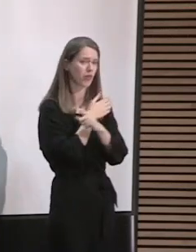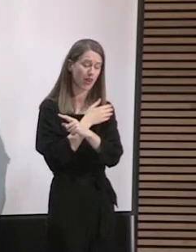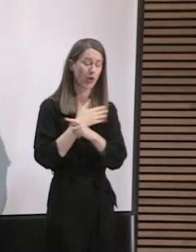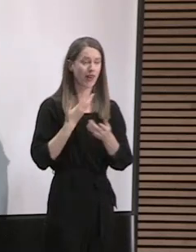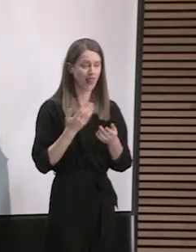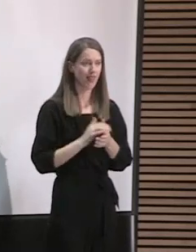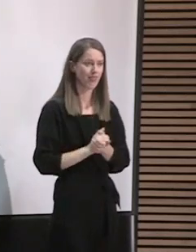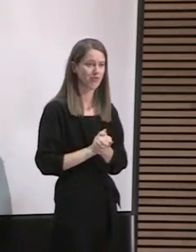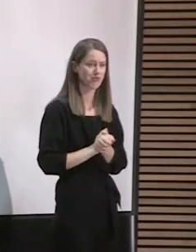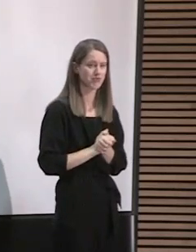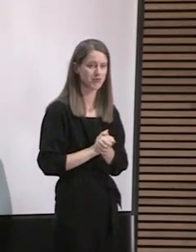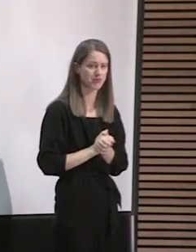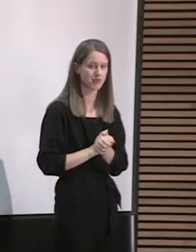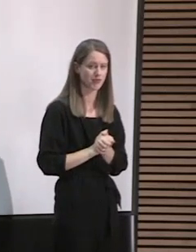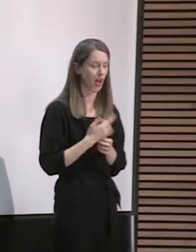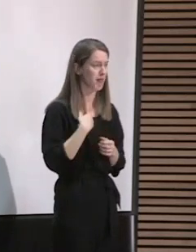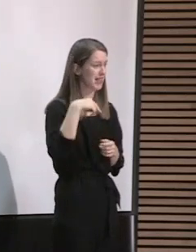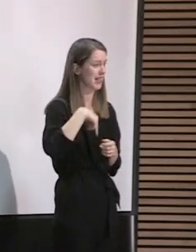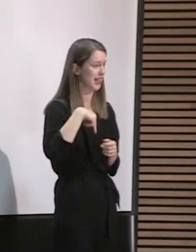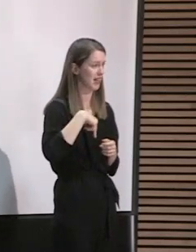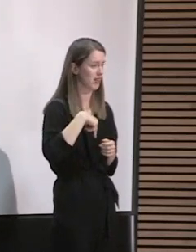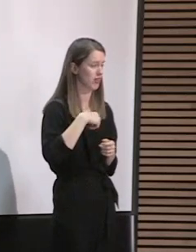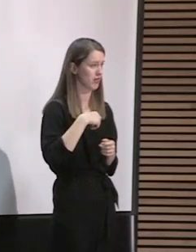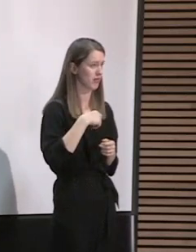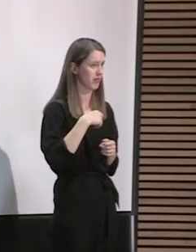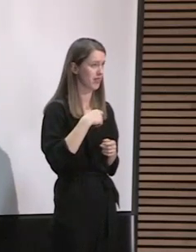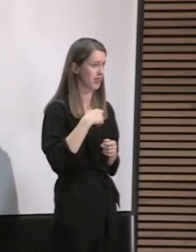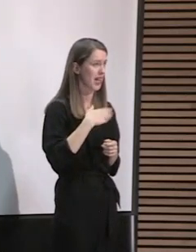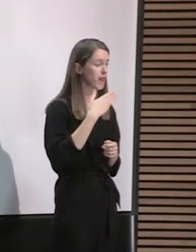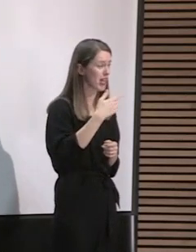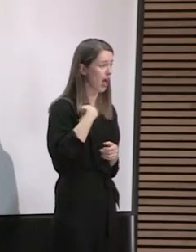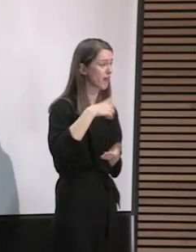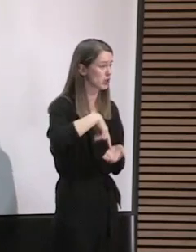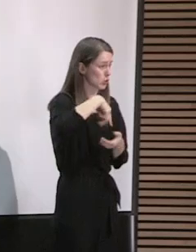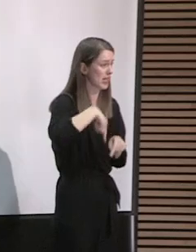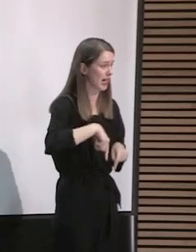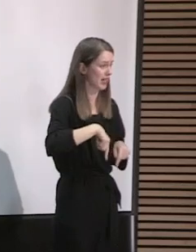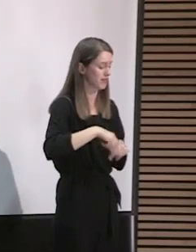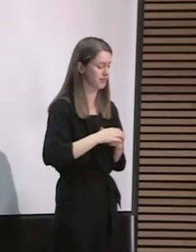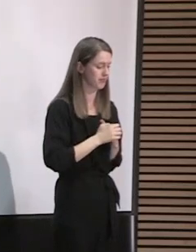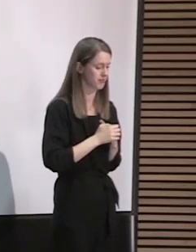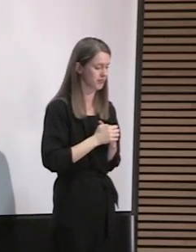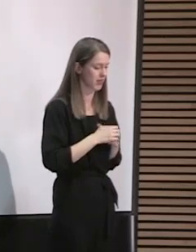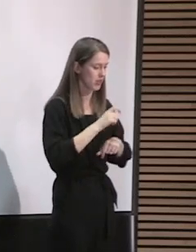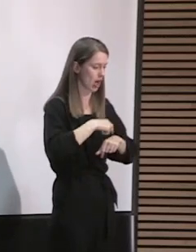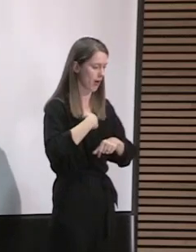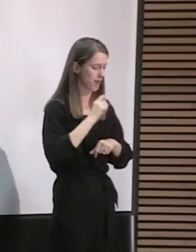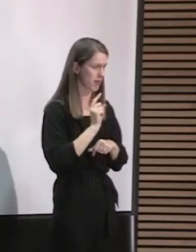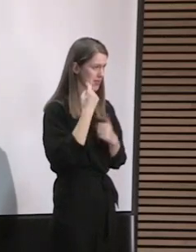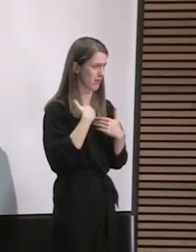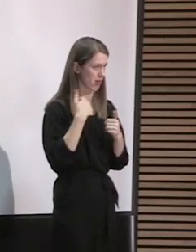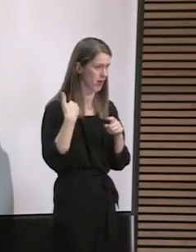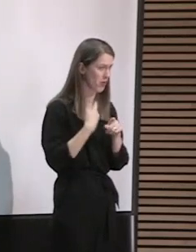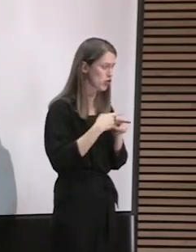me standing here almost every day that I've stood here in the time that I have been Minister of Health, trying to get